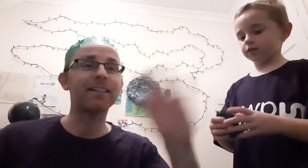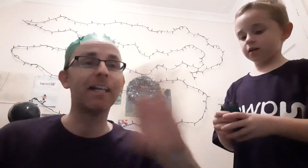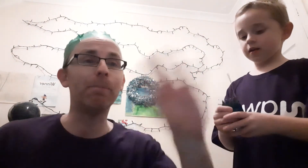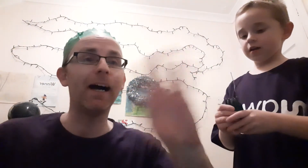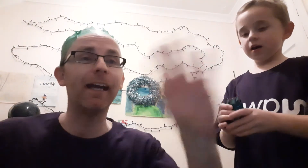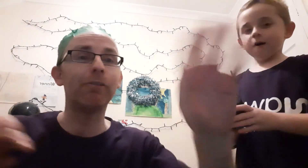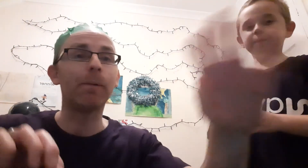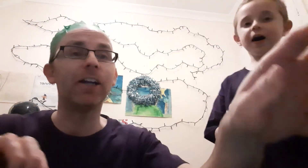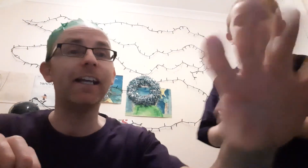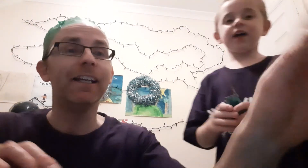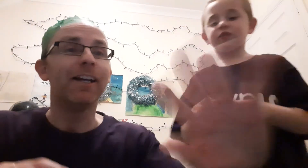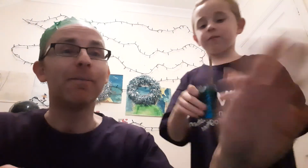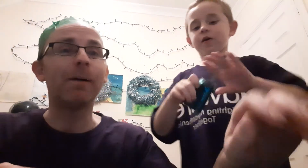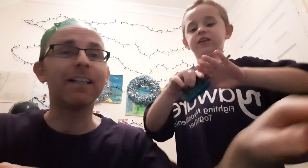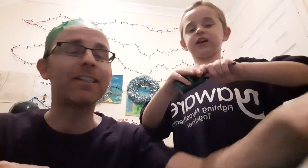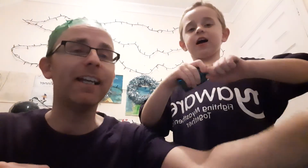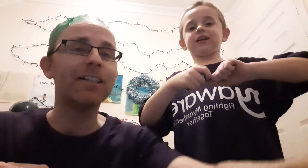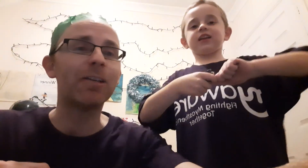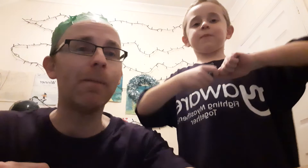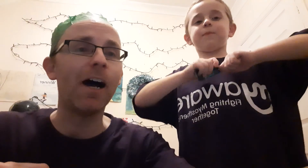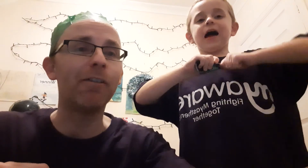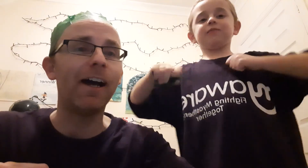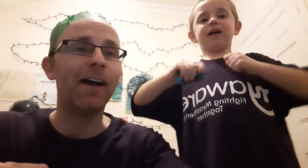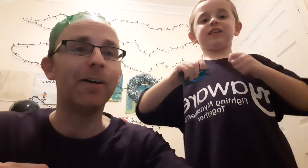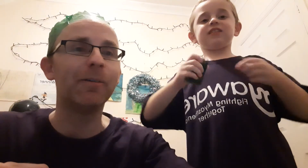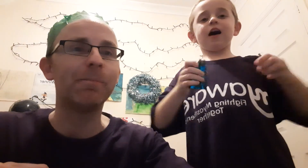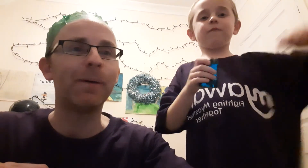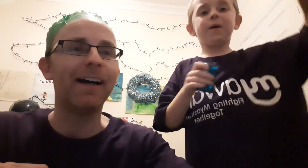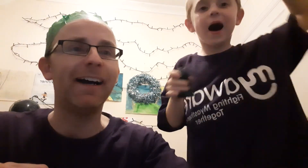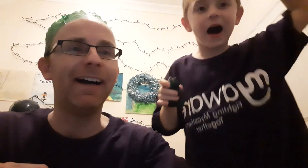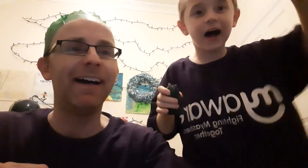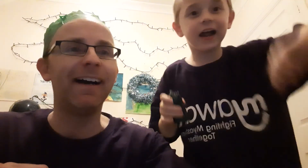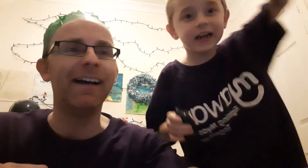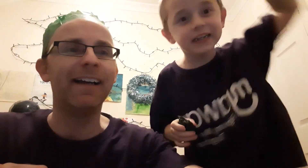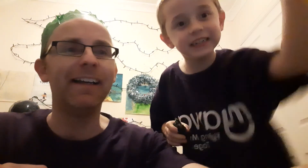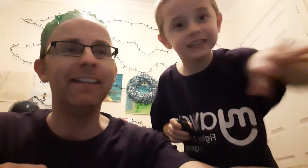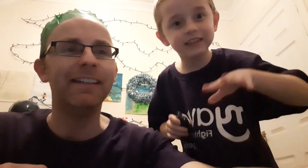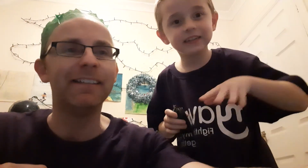we're going to say bye, everybody. Bye, everybody. See you tomorrow. Bye.